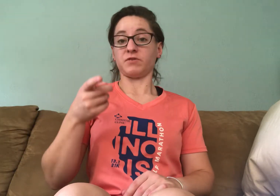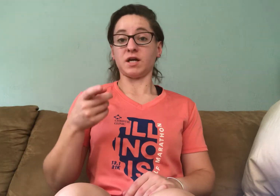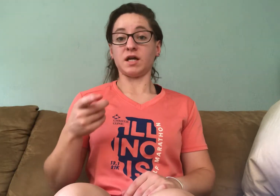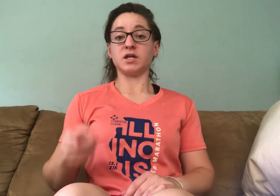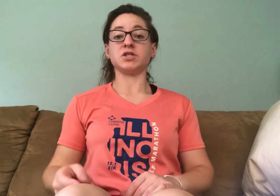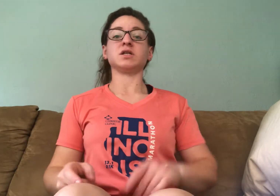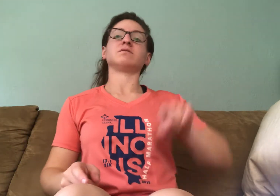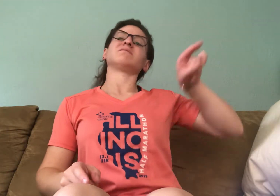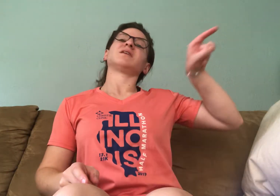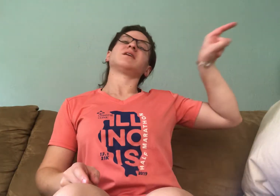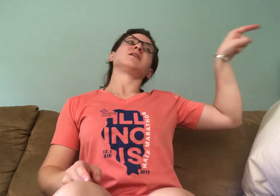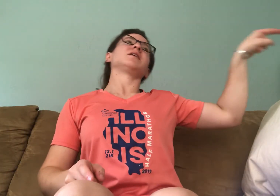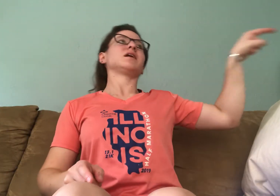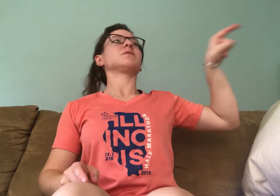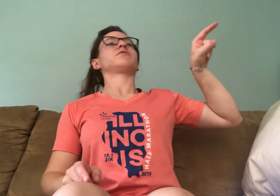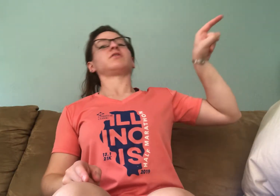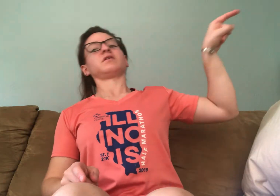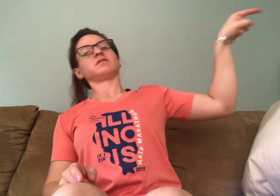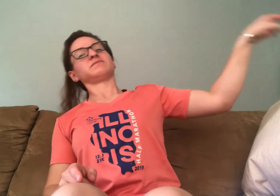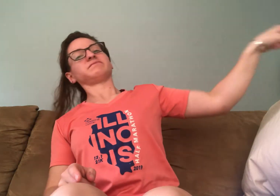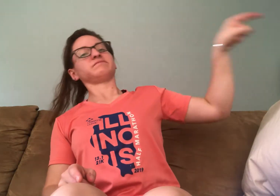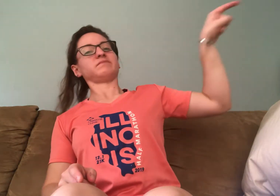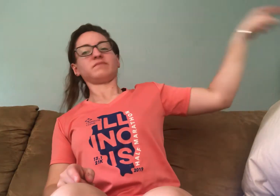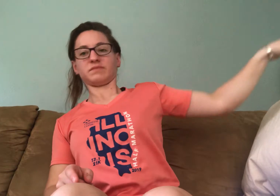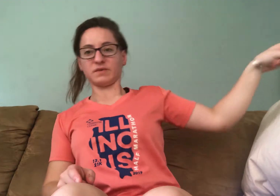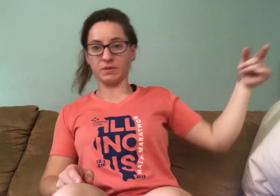Frank and Angie, yeah, a little bit further. That way.